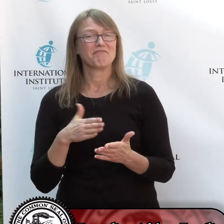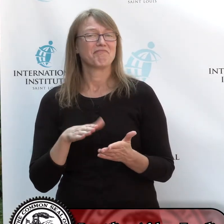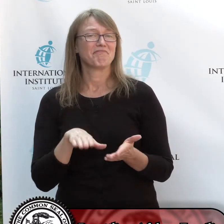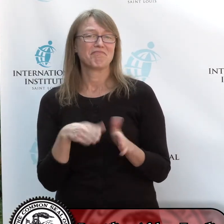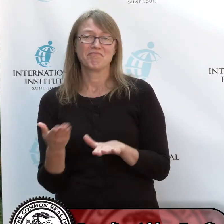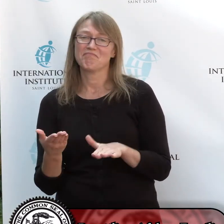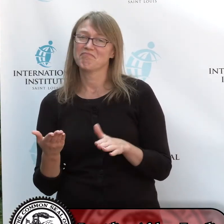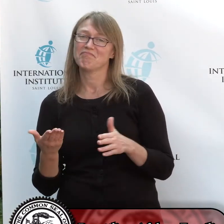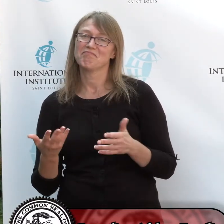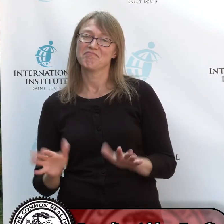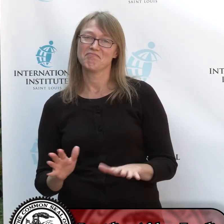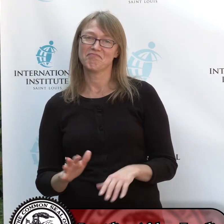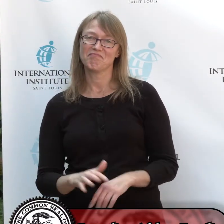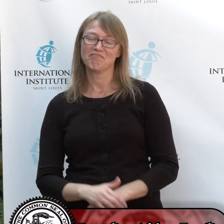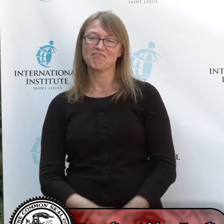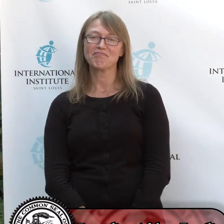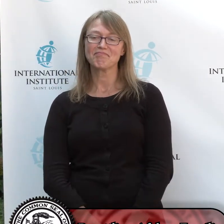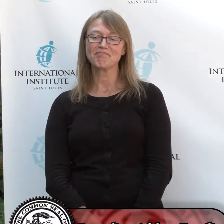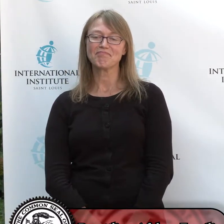So